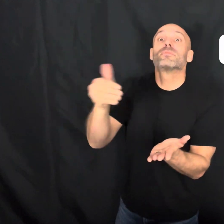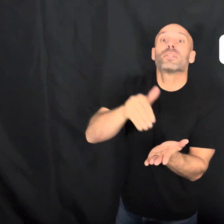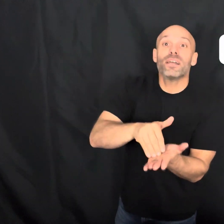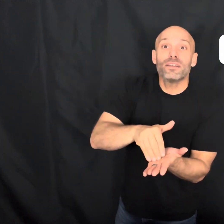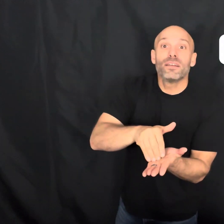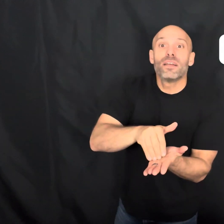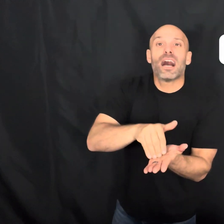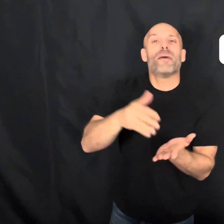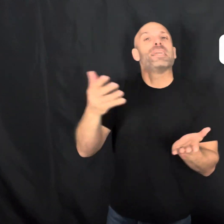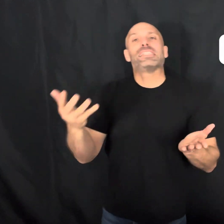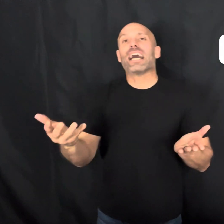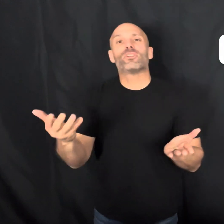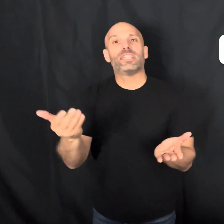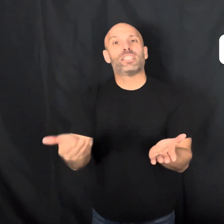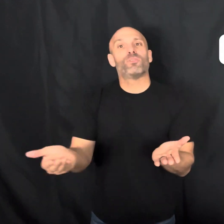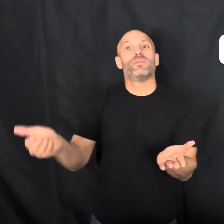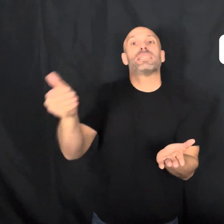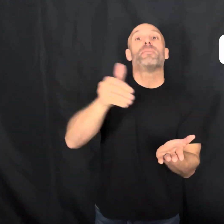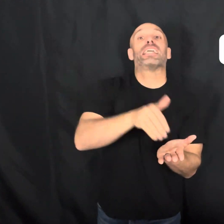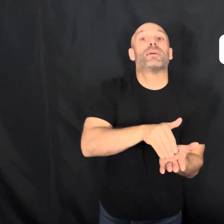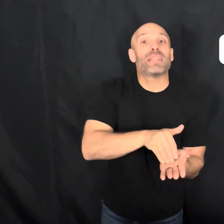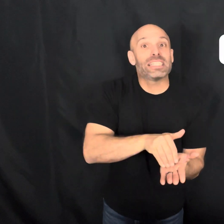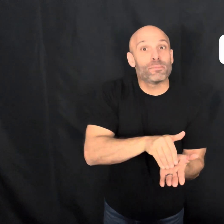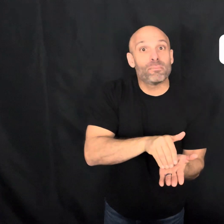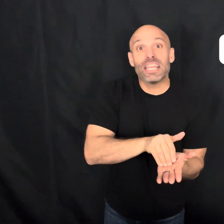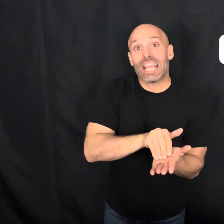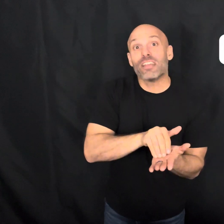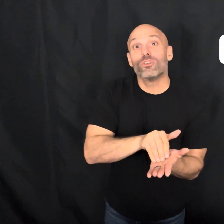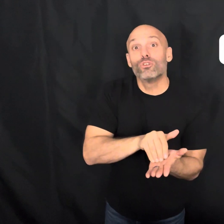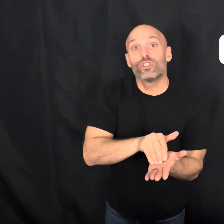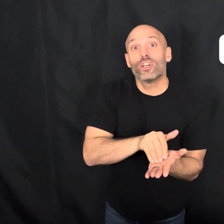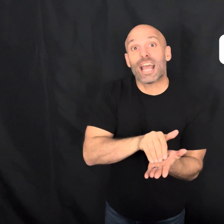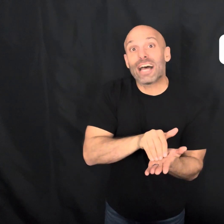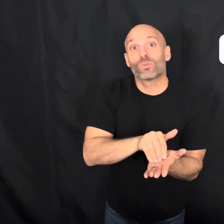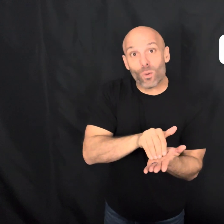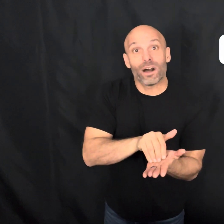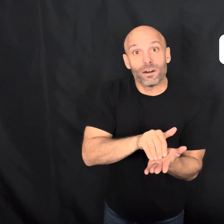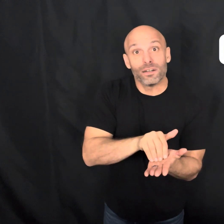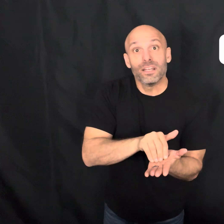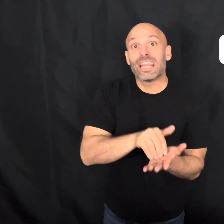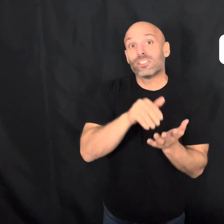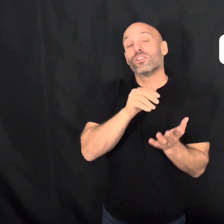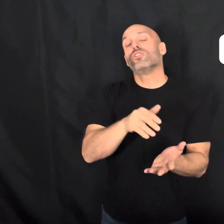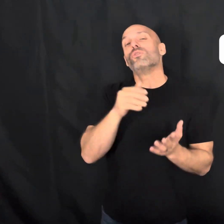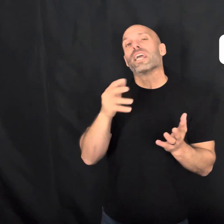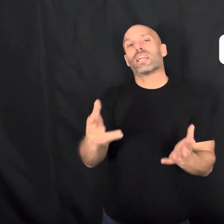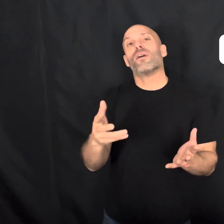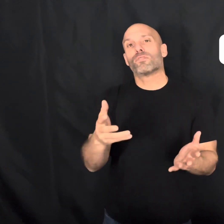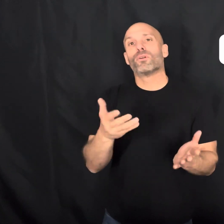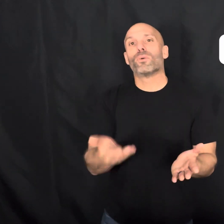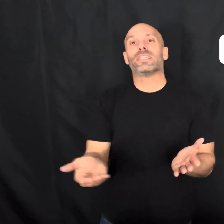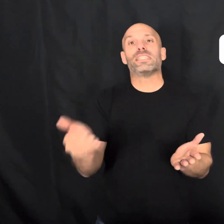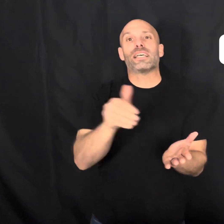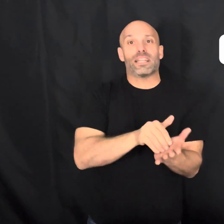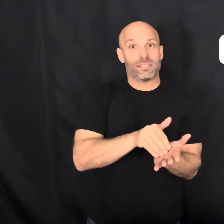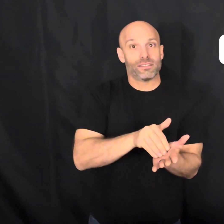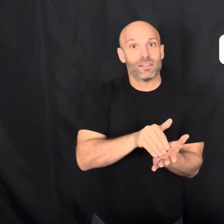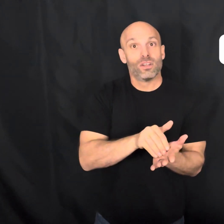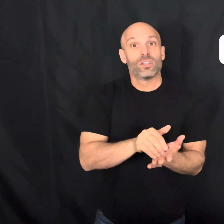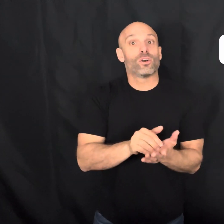Okay, I'm exaggerating these movements. I'm making them nice and big, and you should as well until you get comfortable with these signs. So I'm gonna